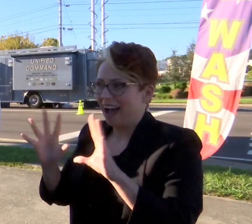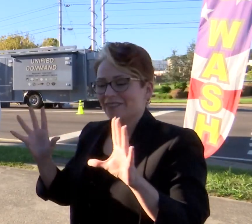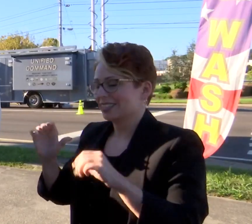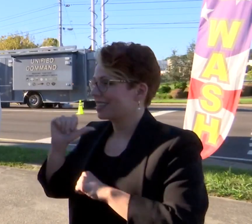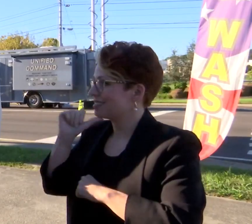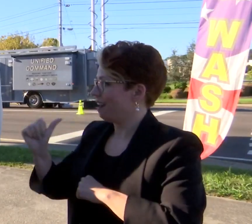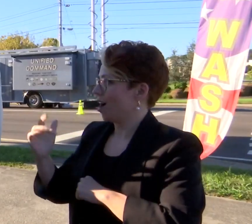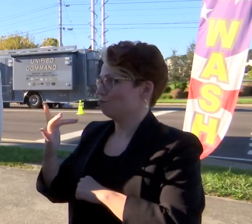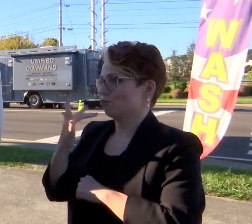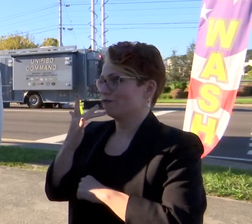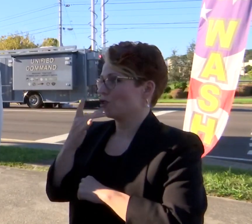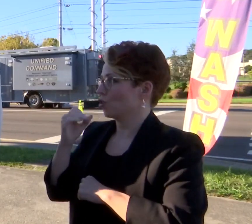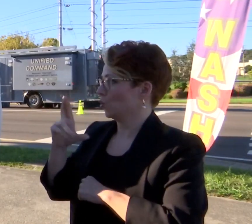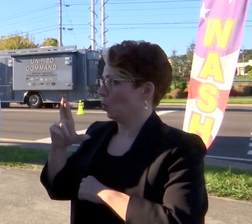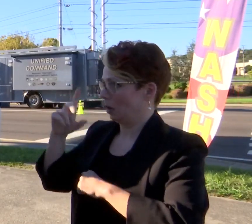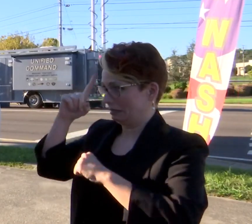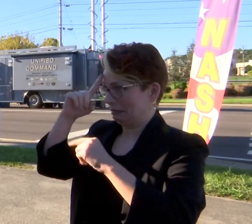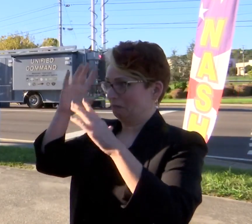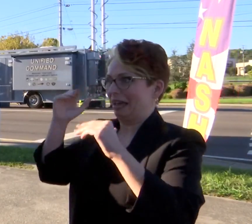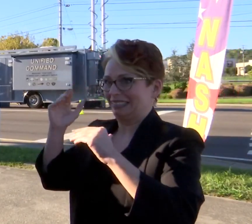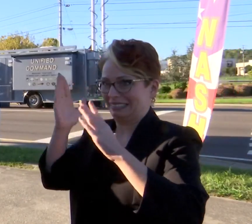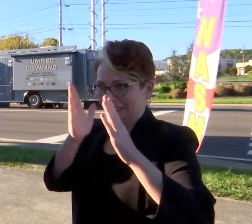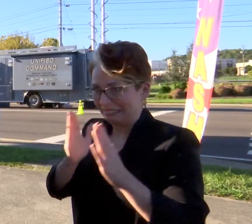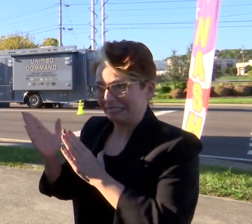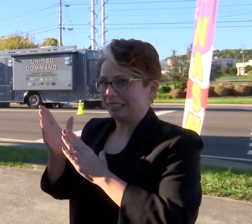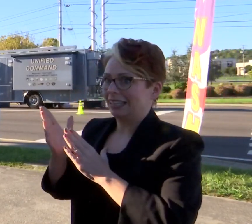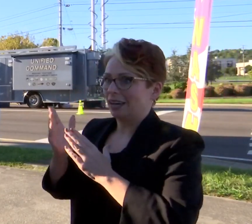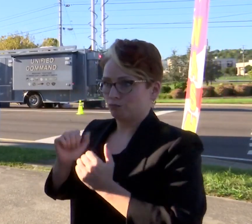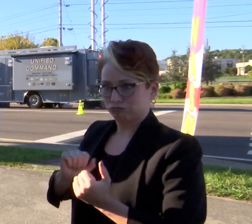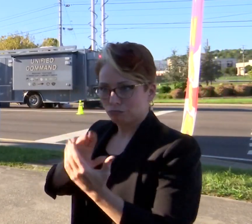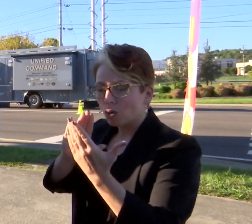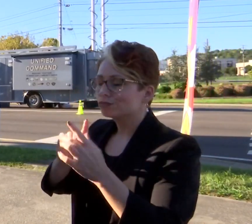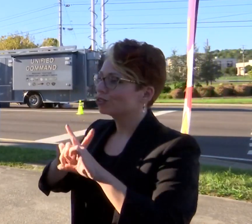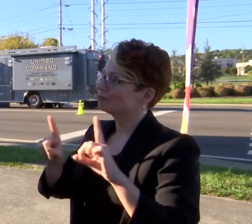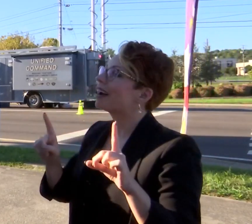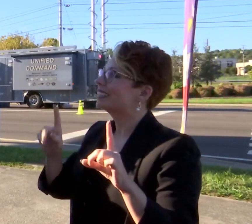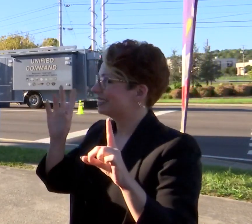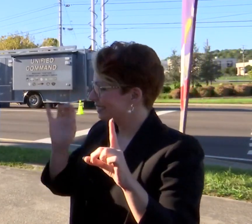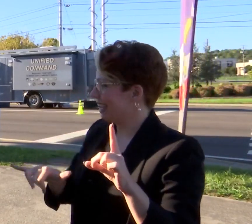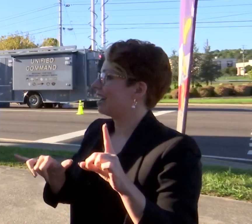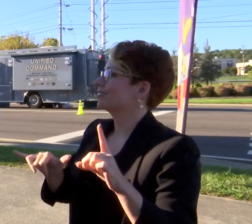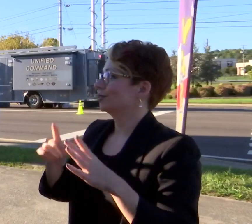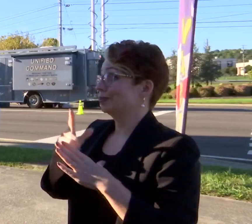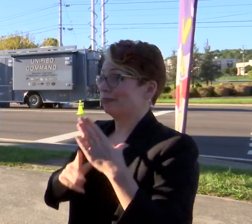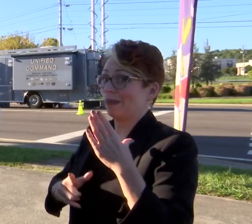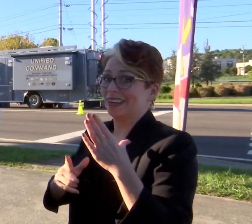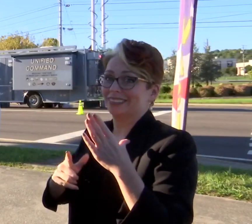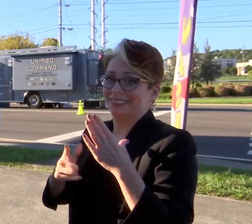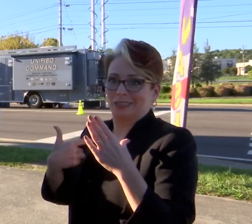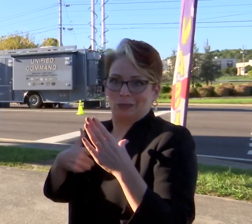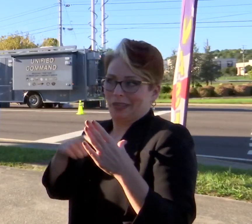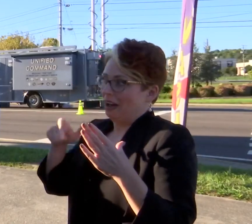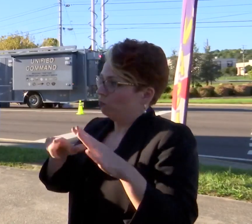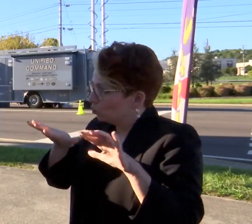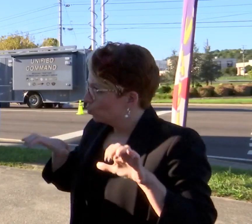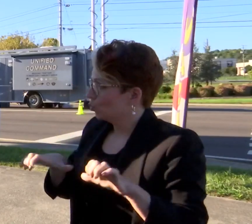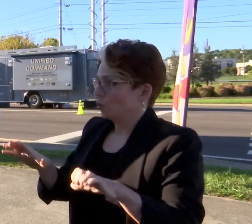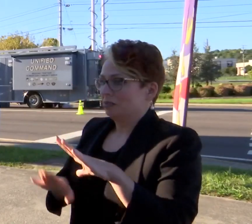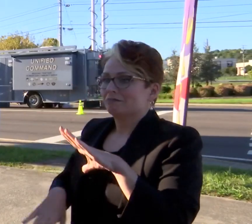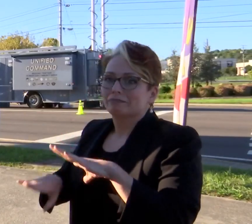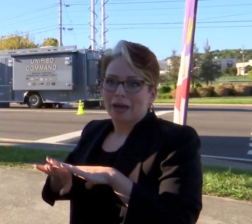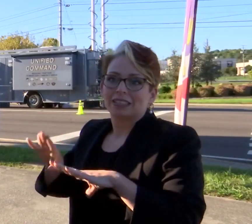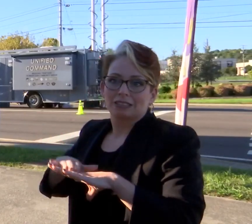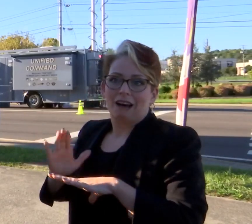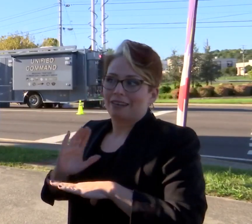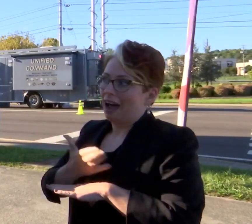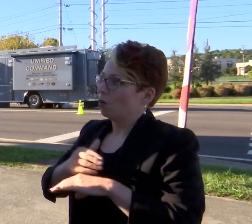or the expected method, but that's the method that we have available to us based on our